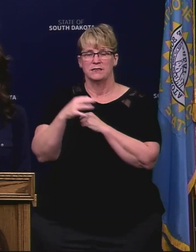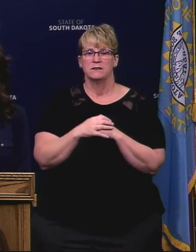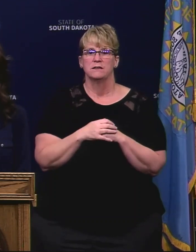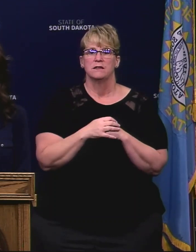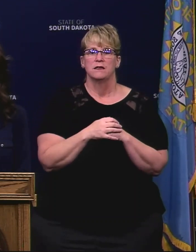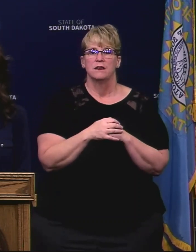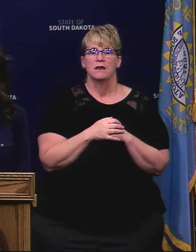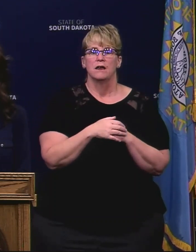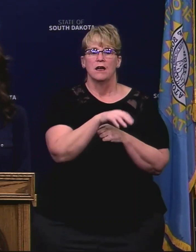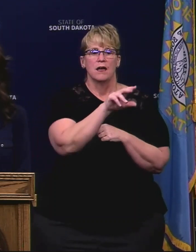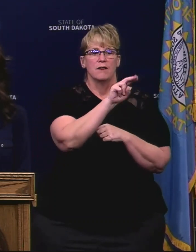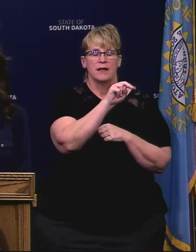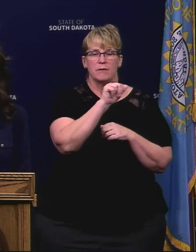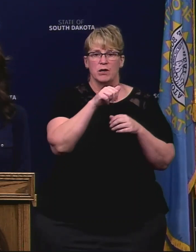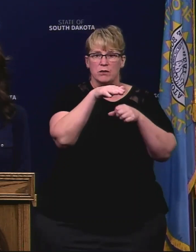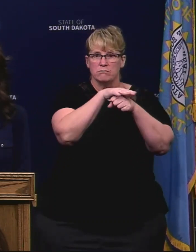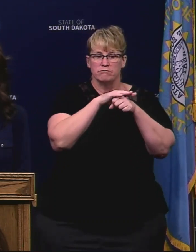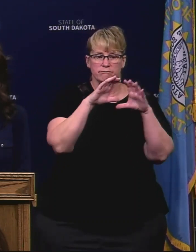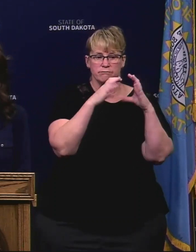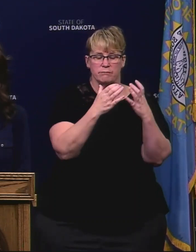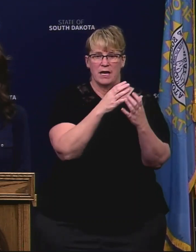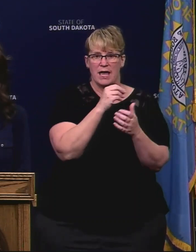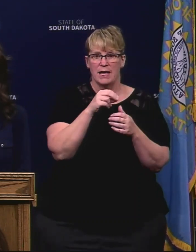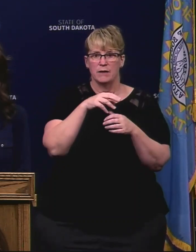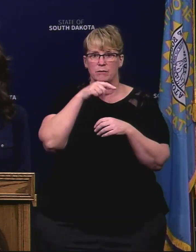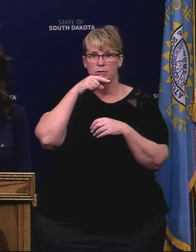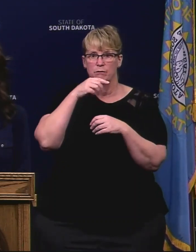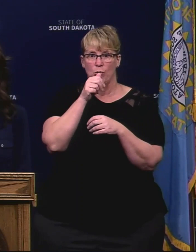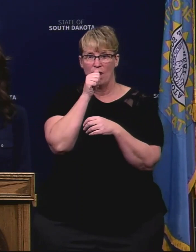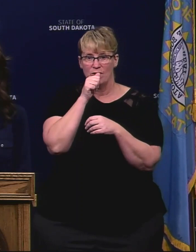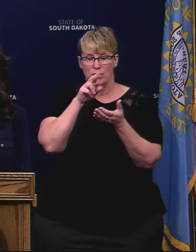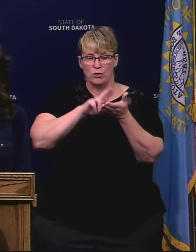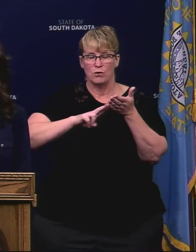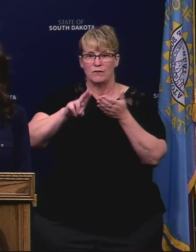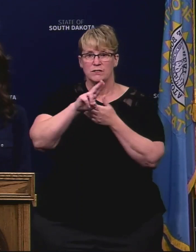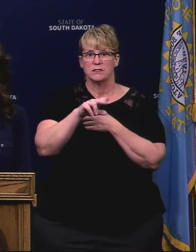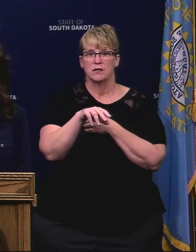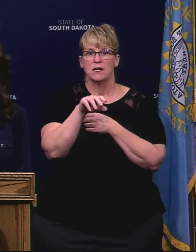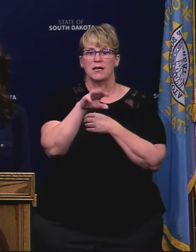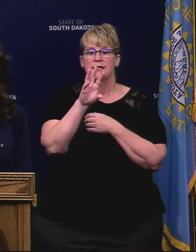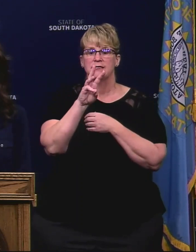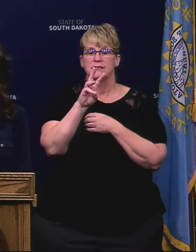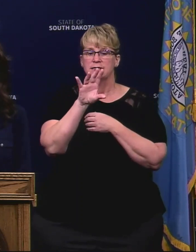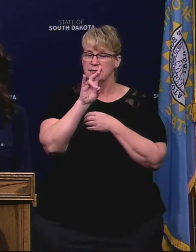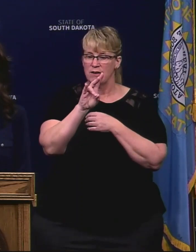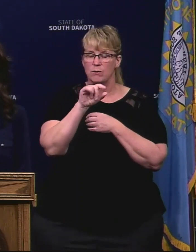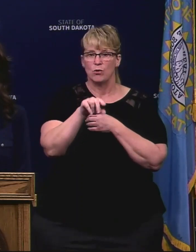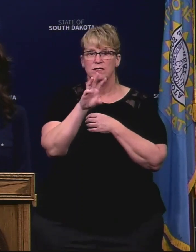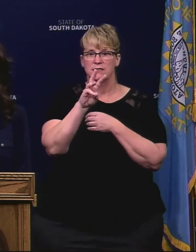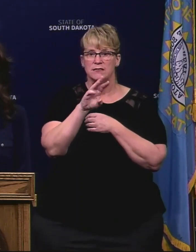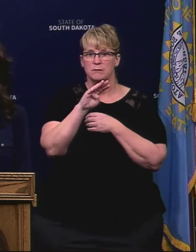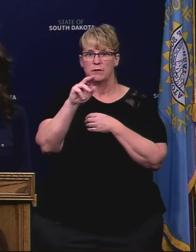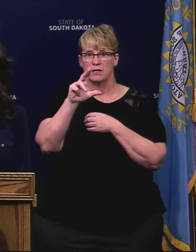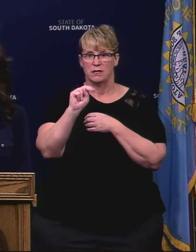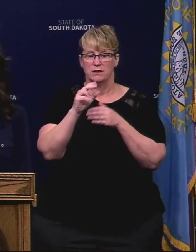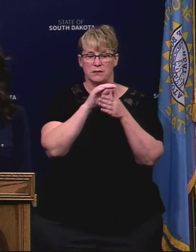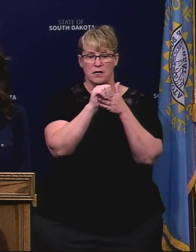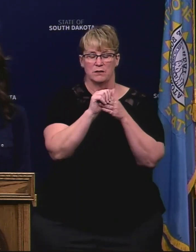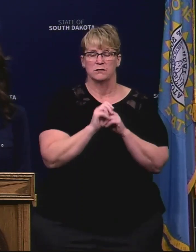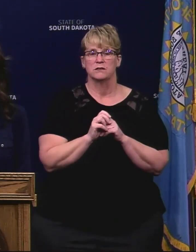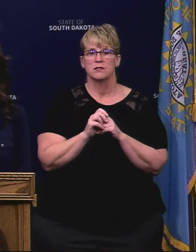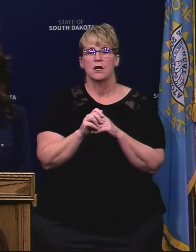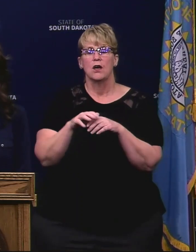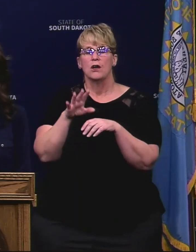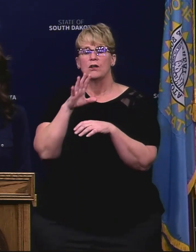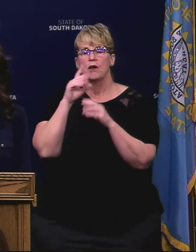private universities also received funds, and that totaled $7.6 million. Another area is elementary